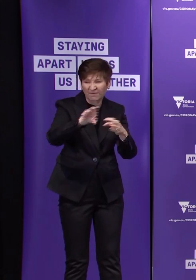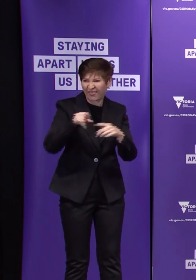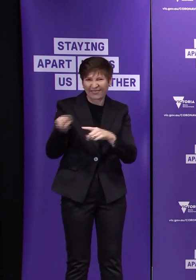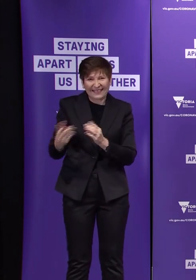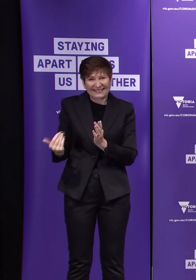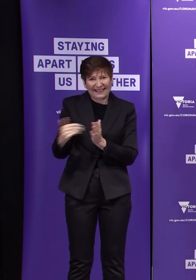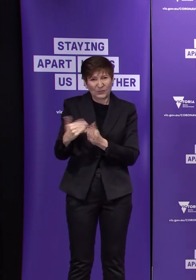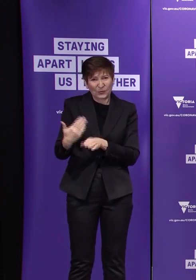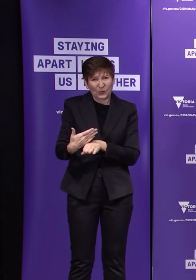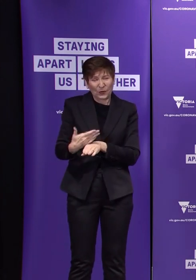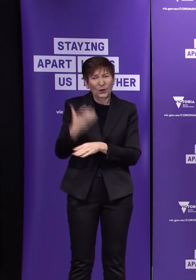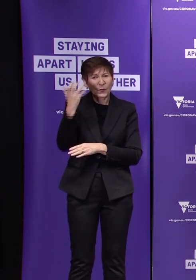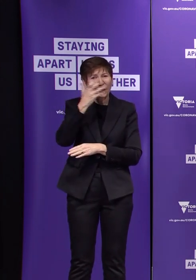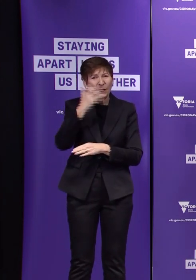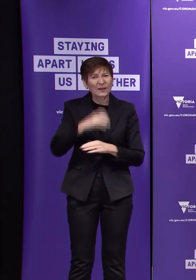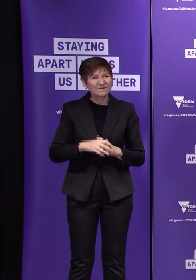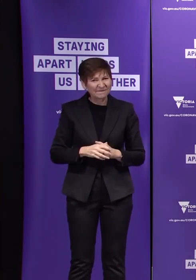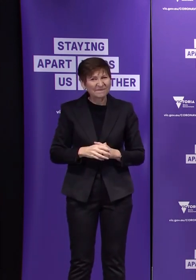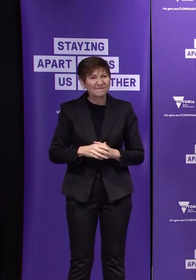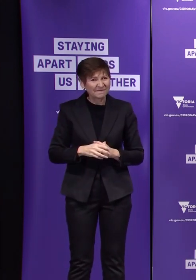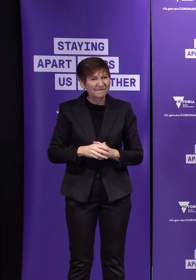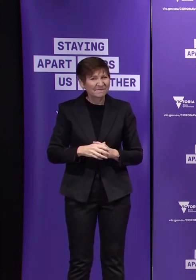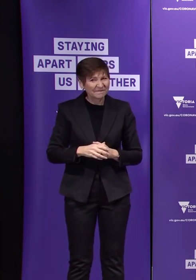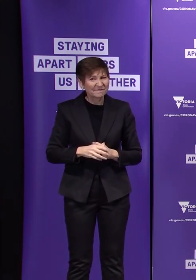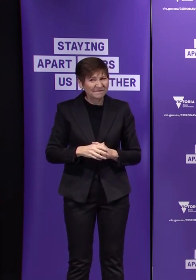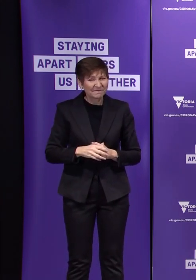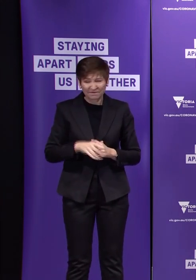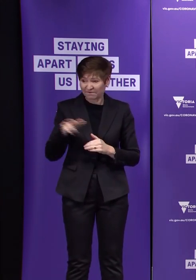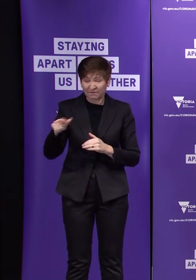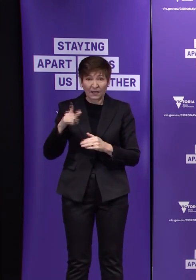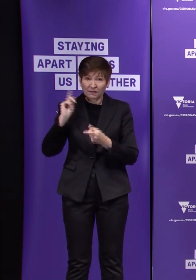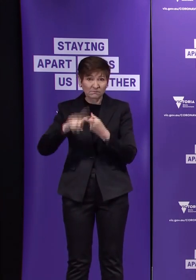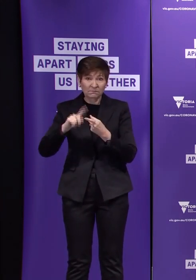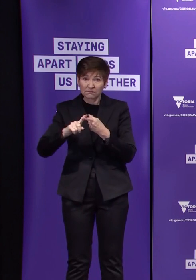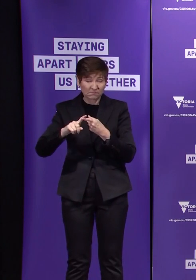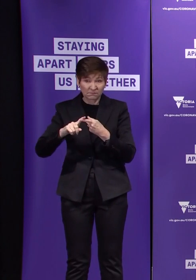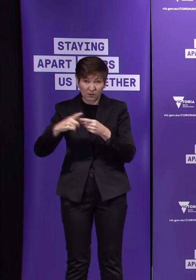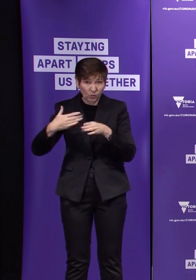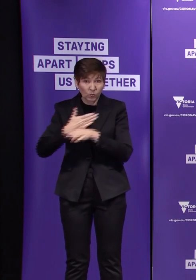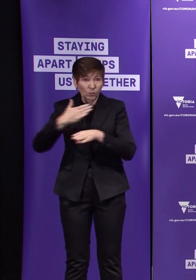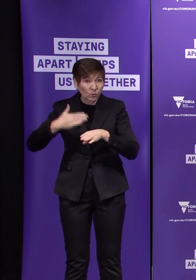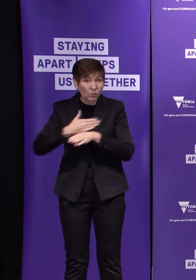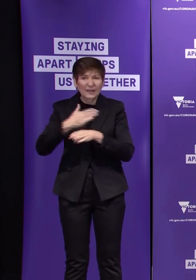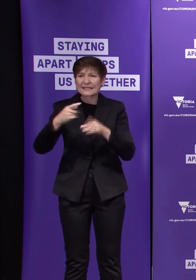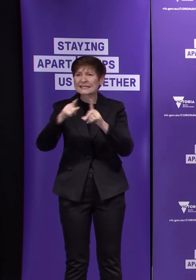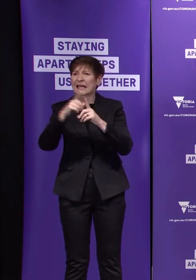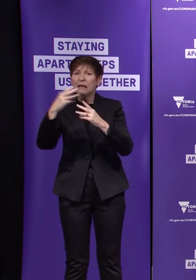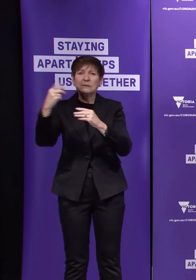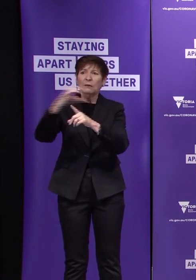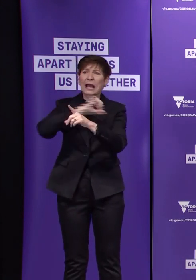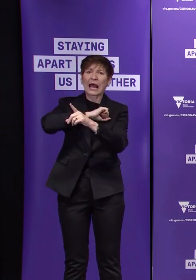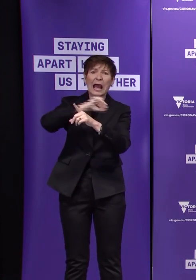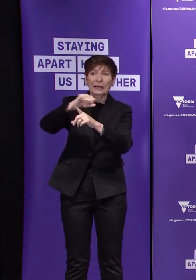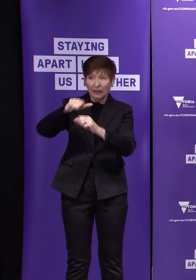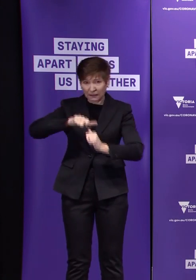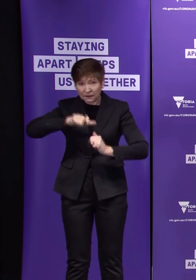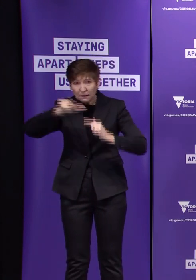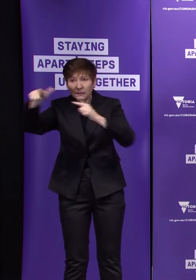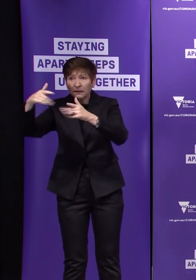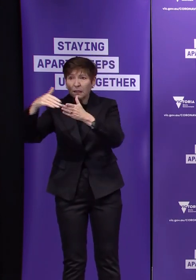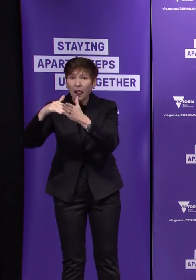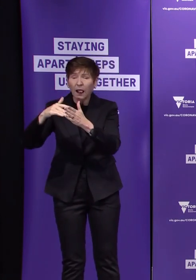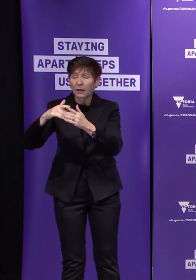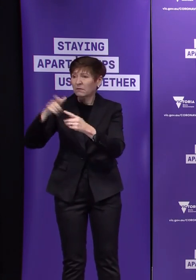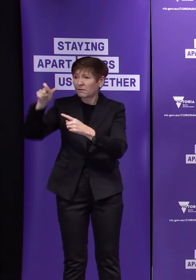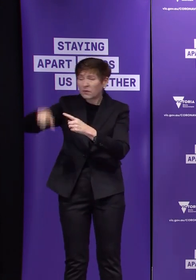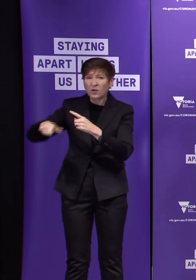of time-critical call-outs that aren't related to the pandemic. That work doesn't stop. You've got to keep doing that. So they do an amazing job. As I said, I